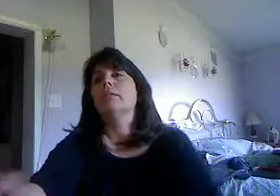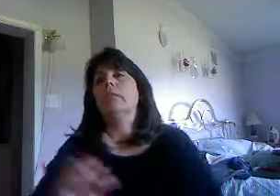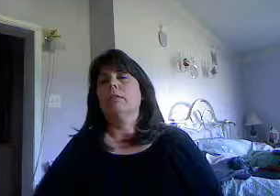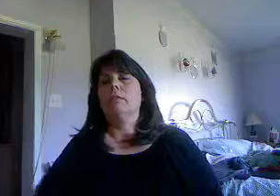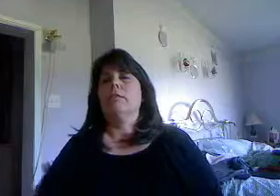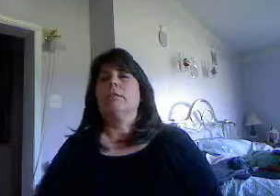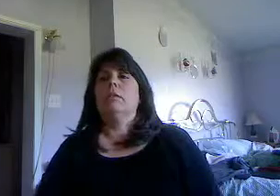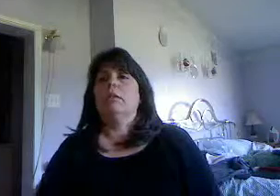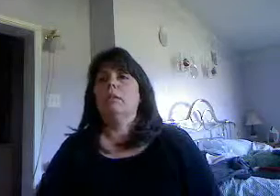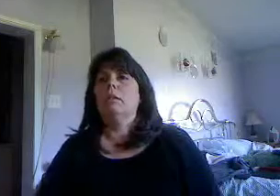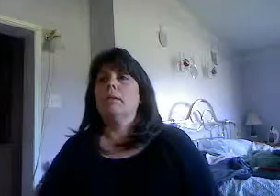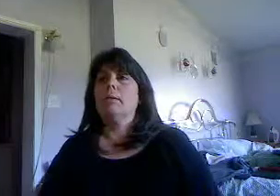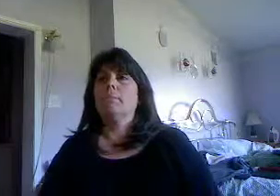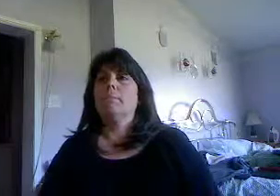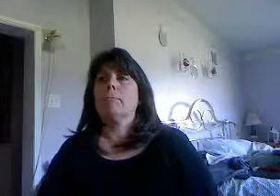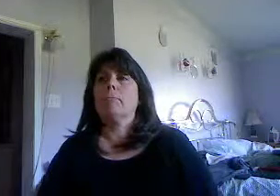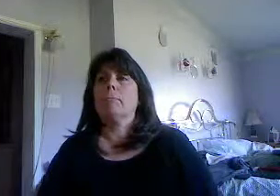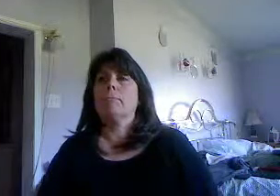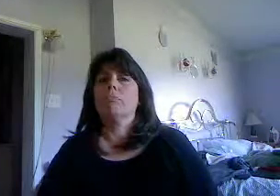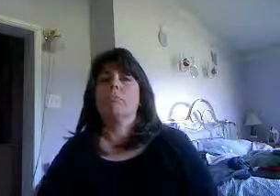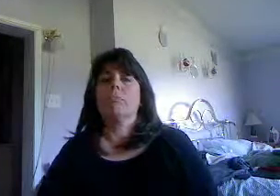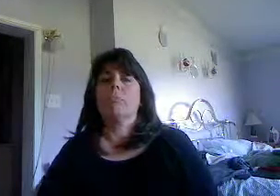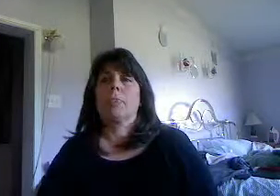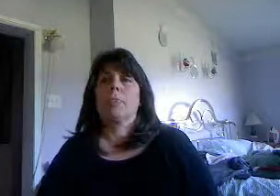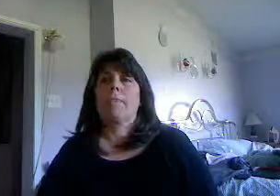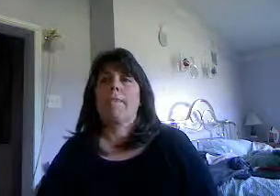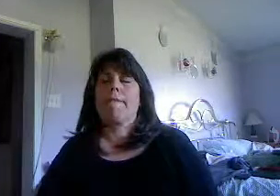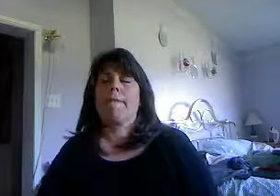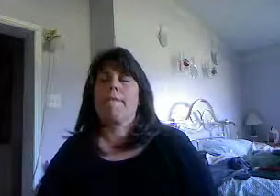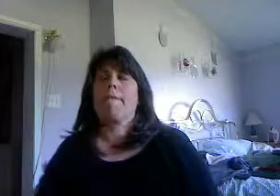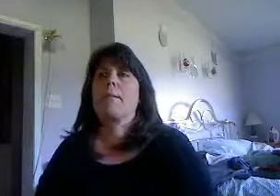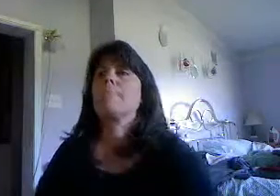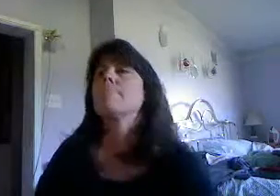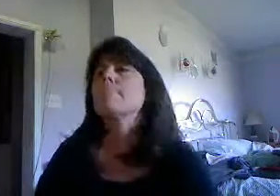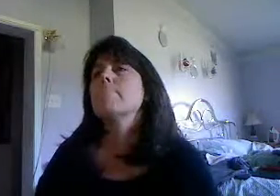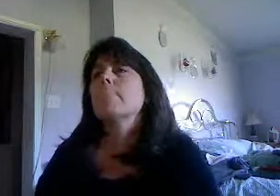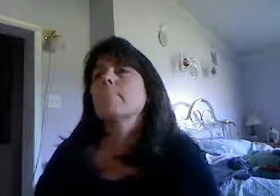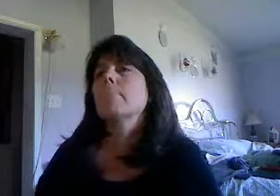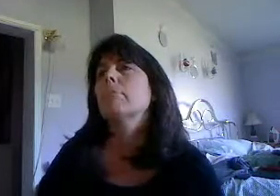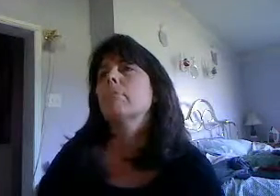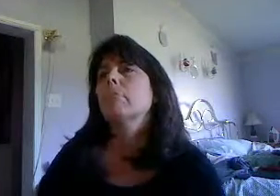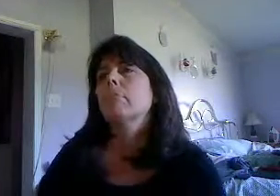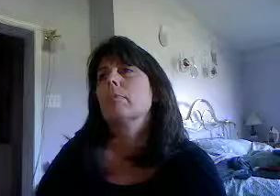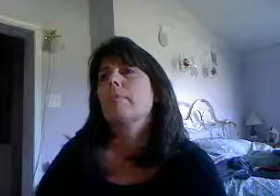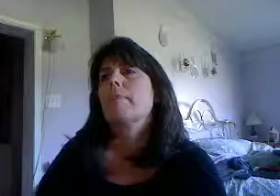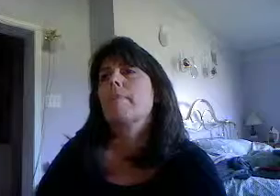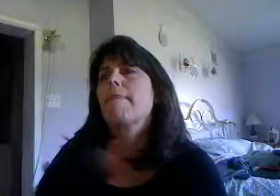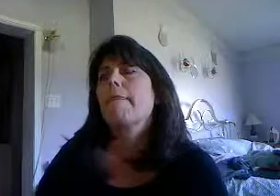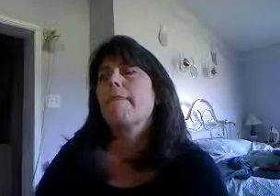services. I mean, you can only buy so many refrigerators and cars, and after that, then you take trips and you go to